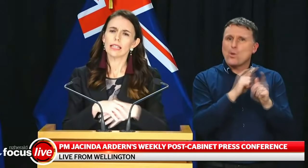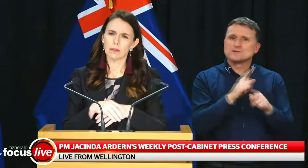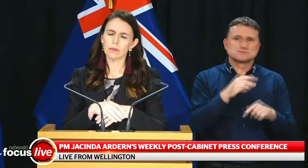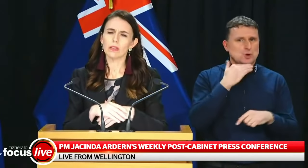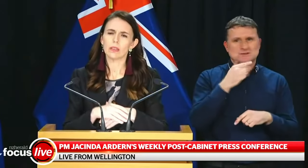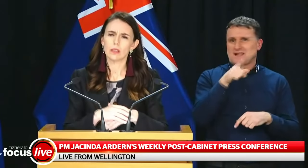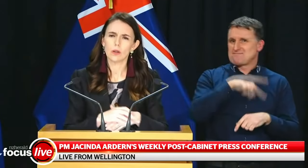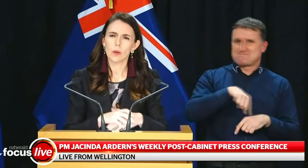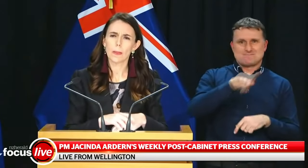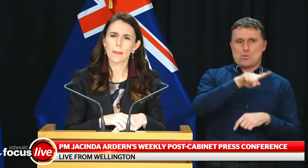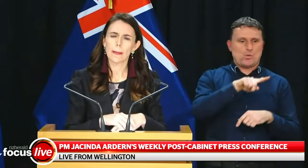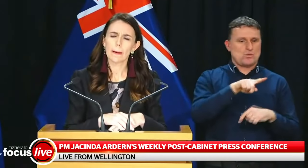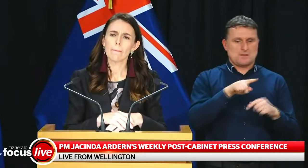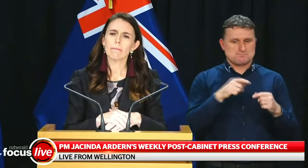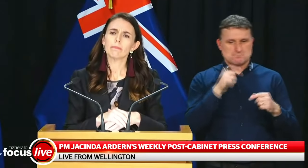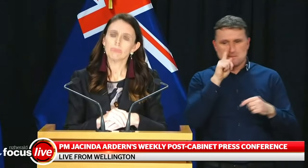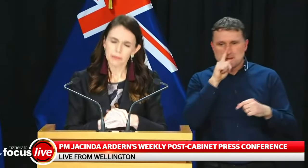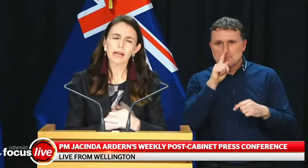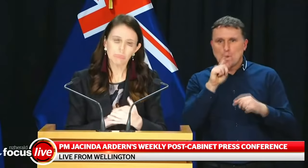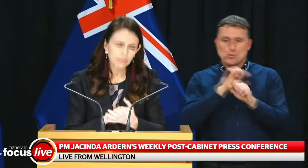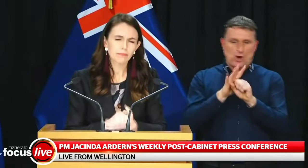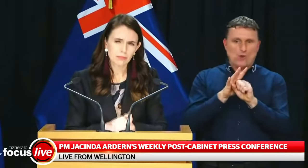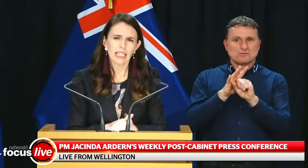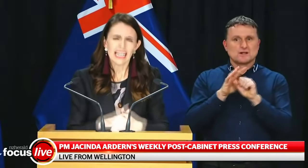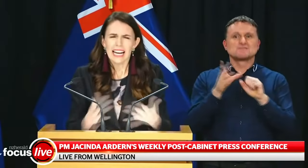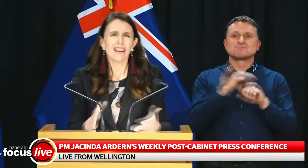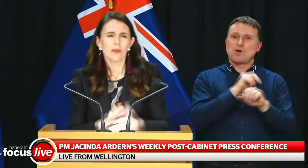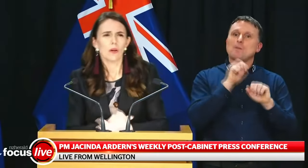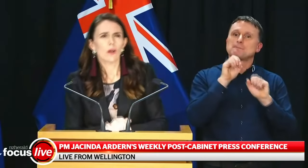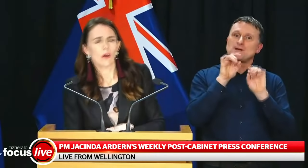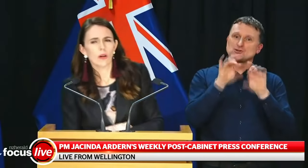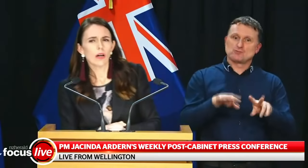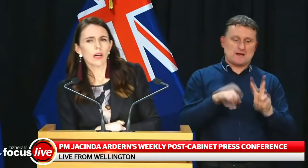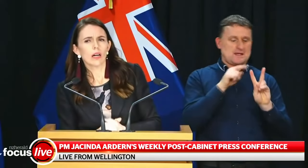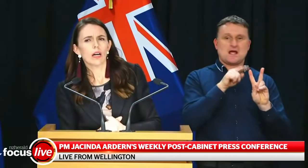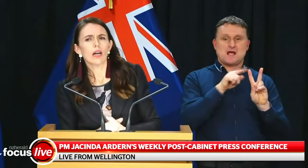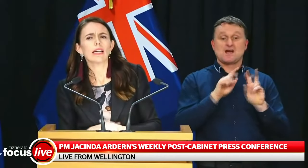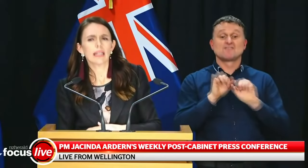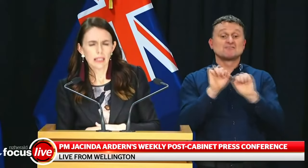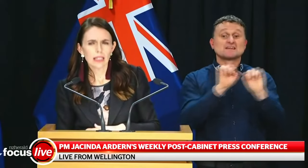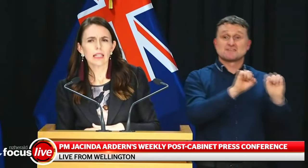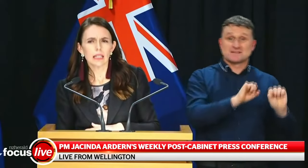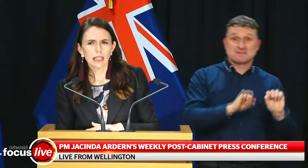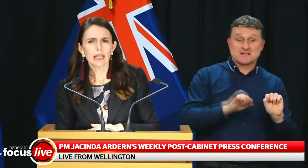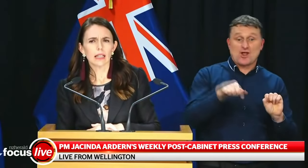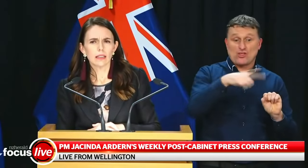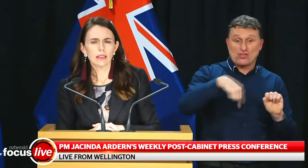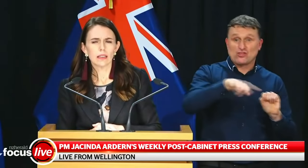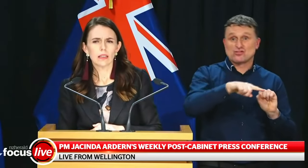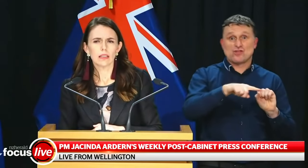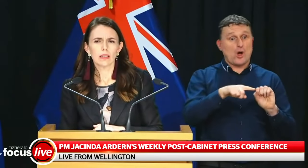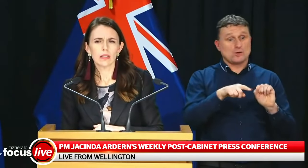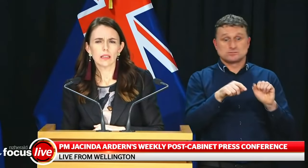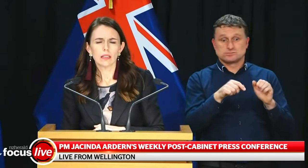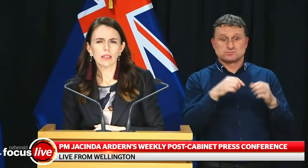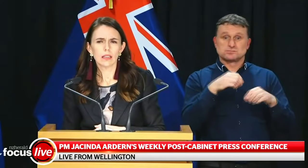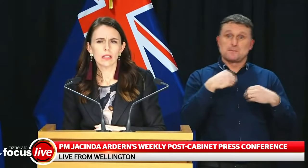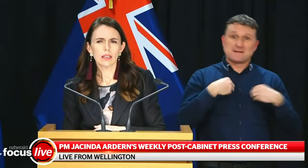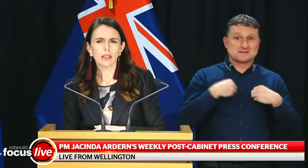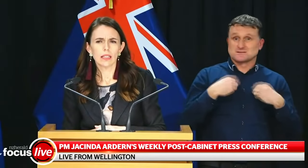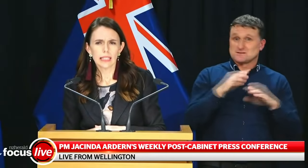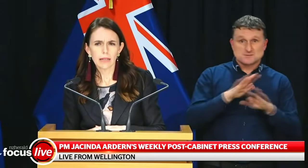all, despite the fact that many of their staff would have had to isolate for 14 days. And there's the kind of perception issue about going to a location of interest afterwards. Being a